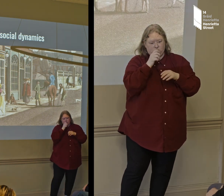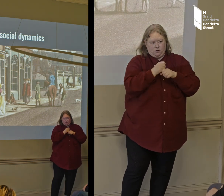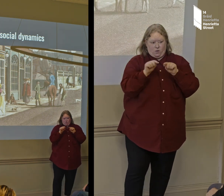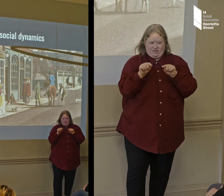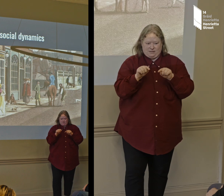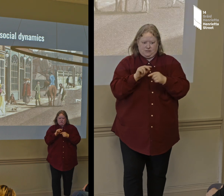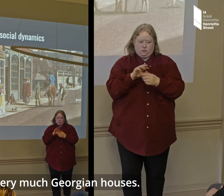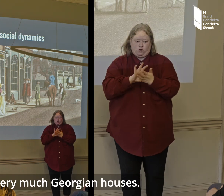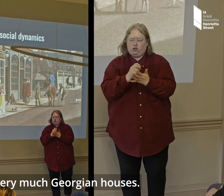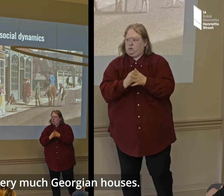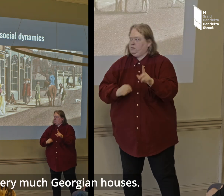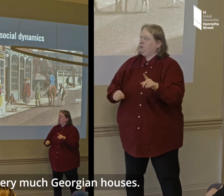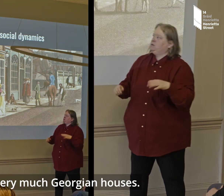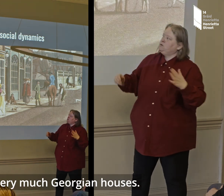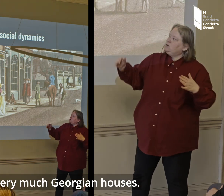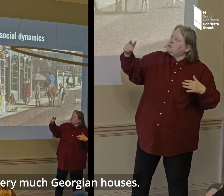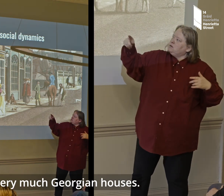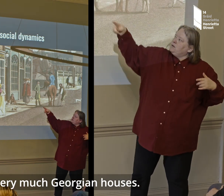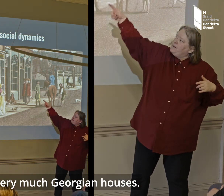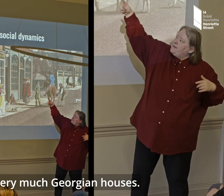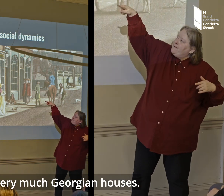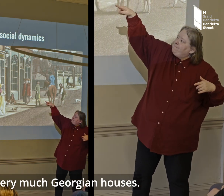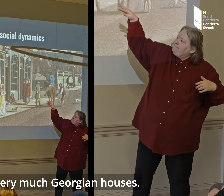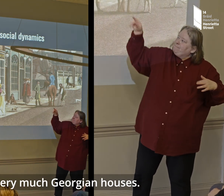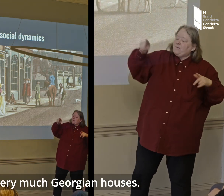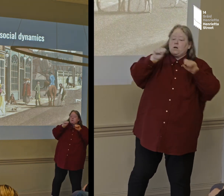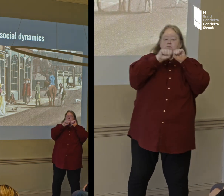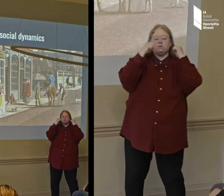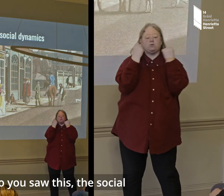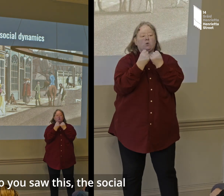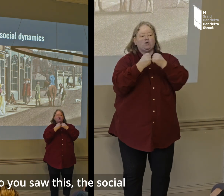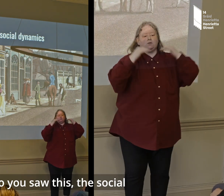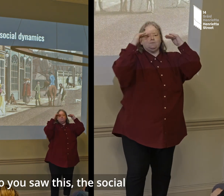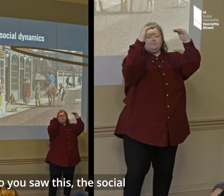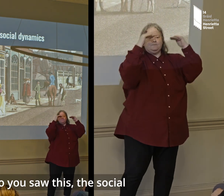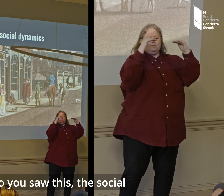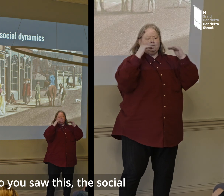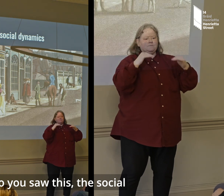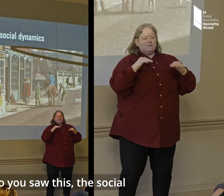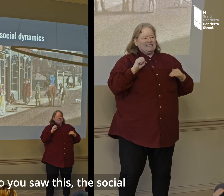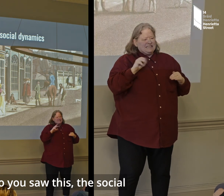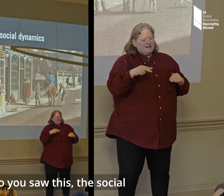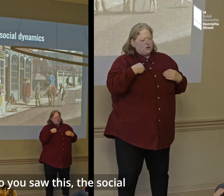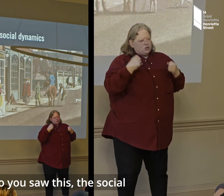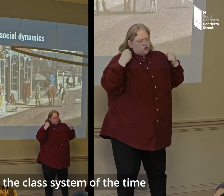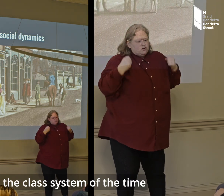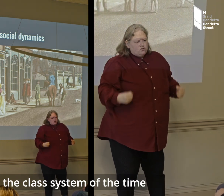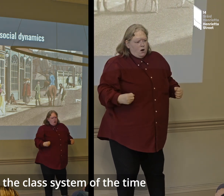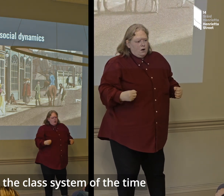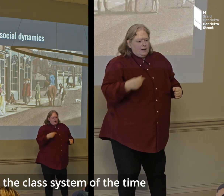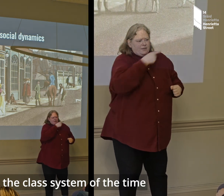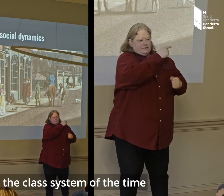green, they're very much Georgian houses. And so you saw this, the